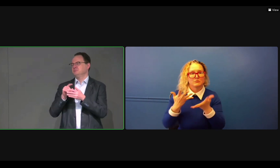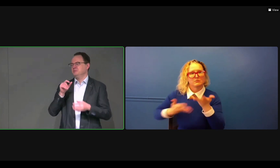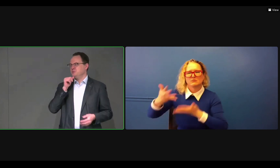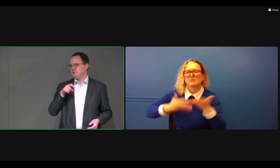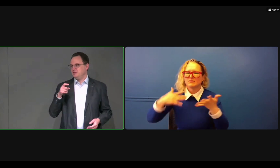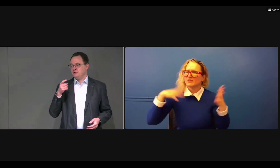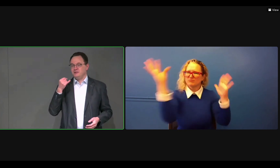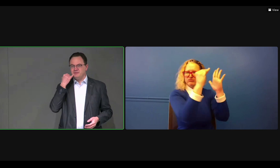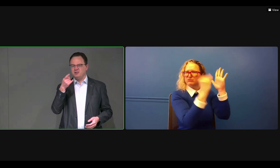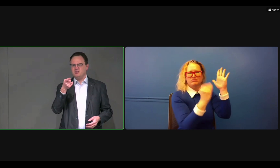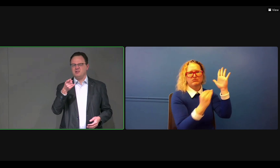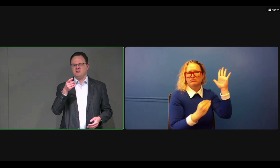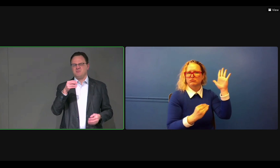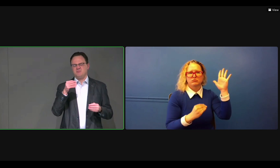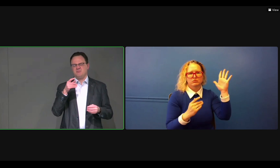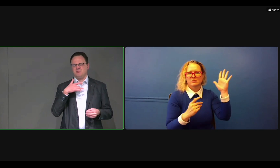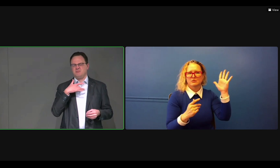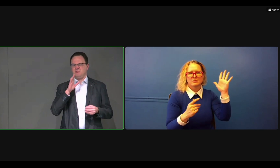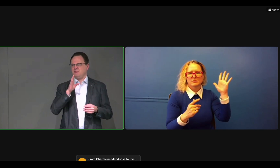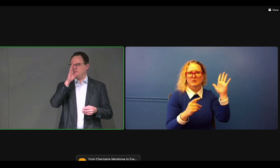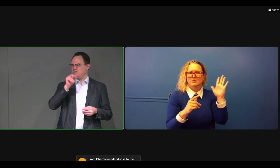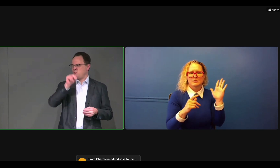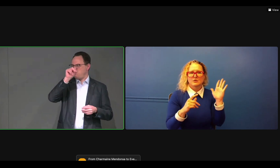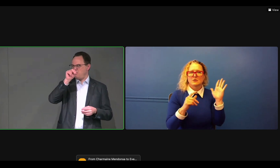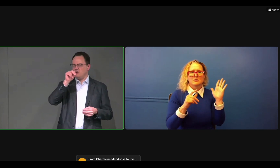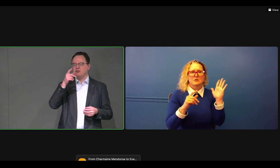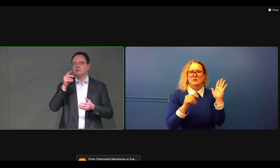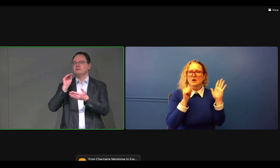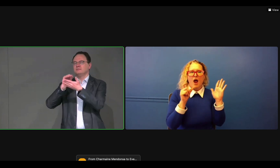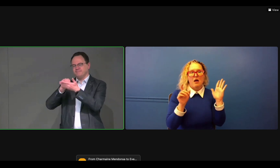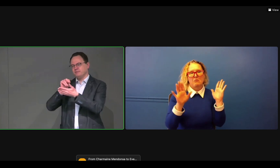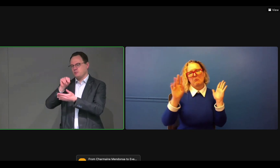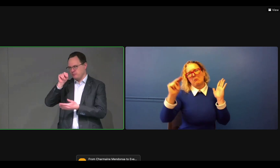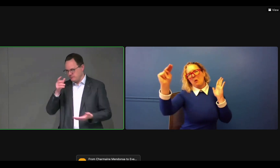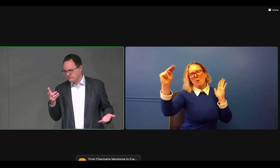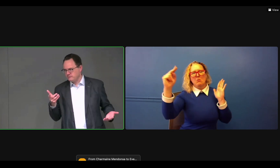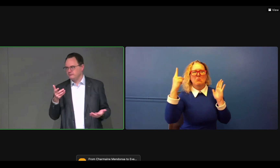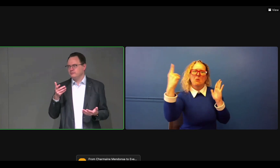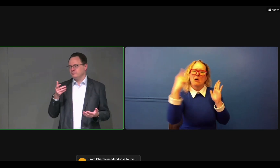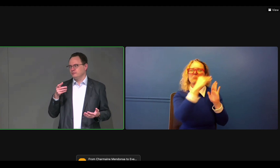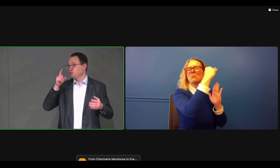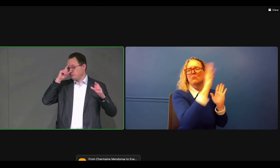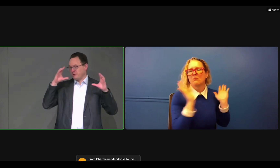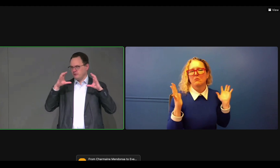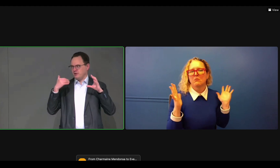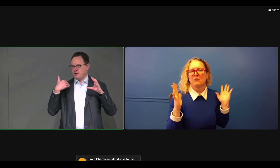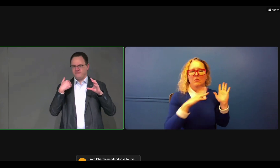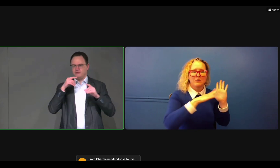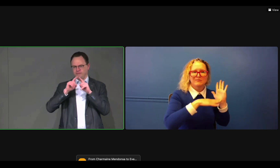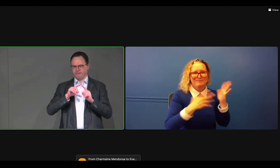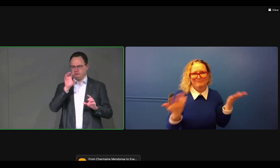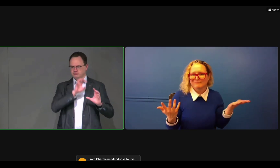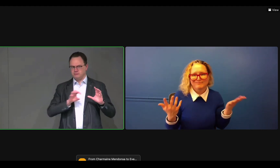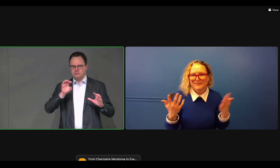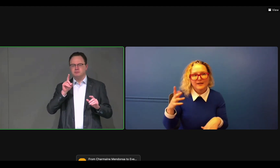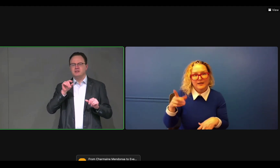entire country uses effectively the same sign, but it may be that there are variations based on geography, and we have noted that